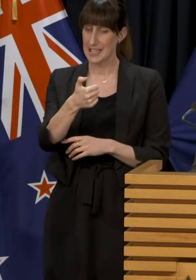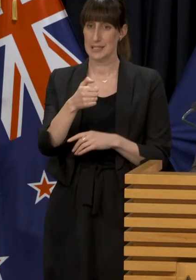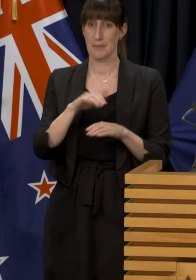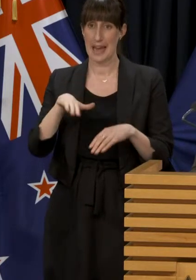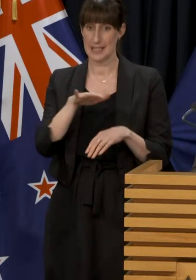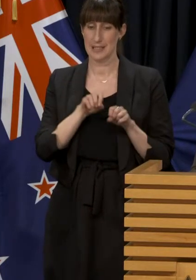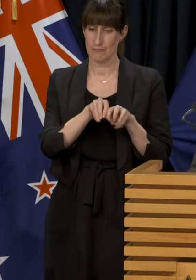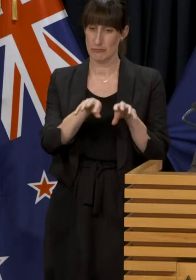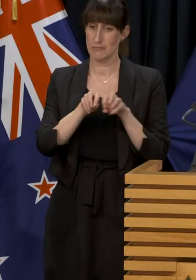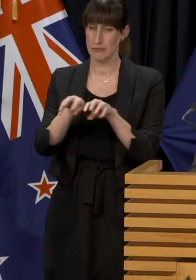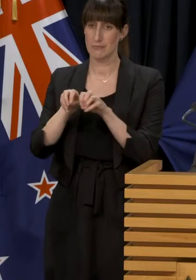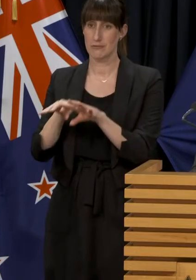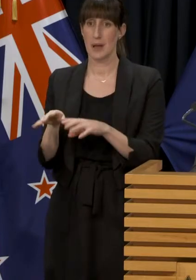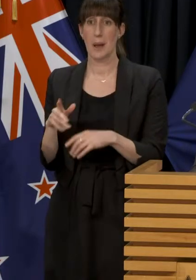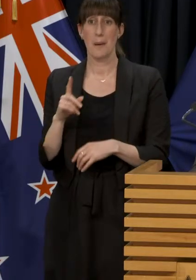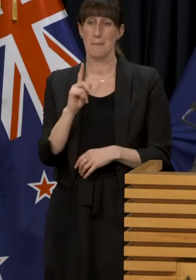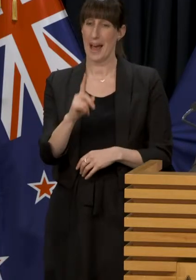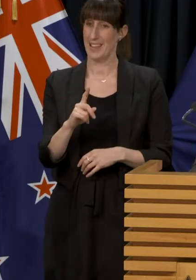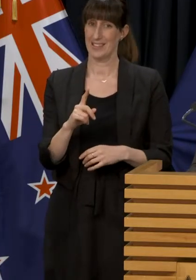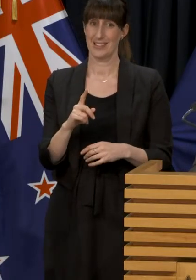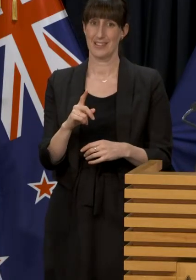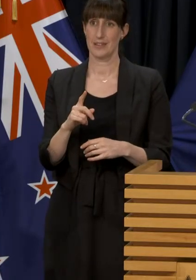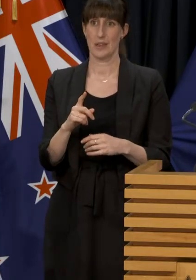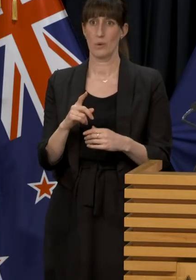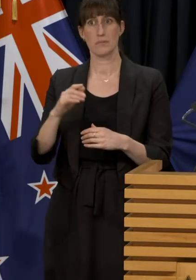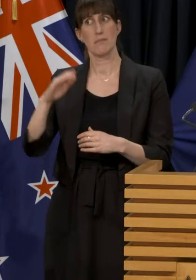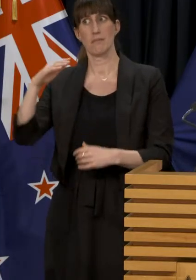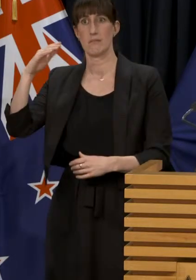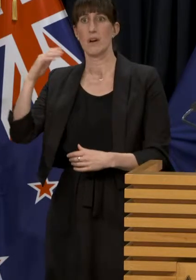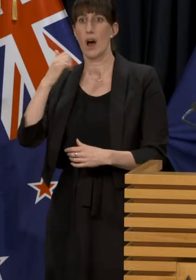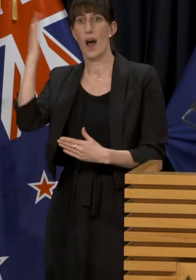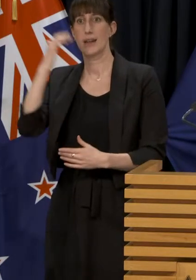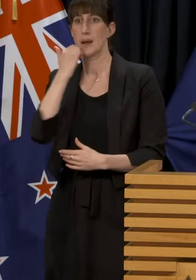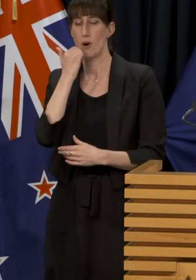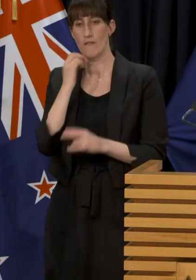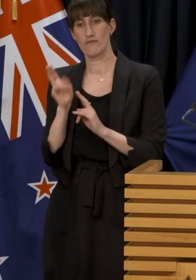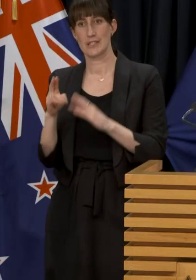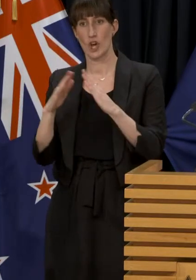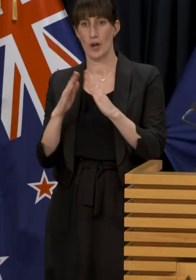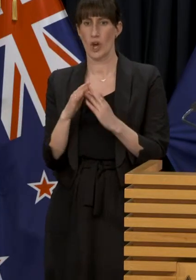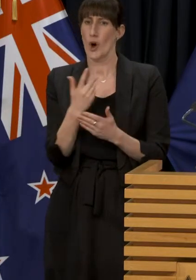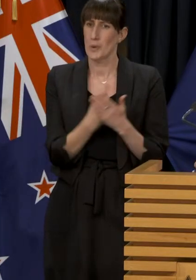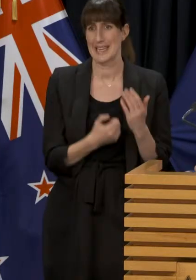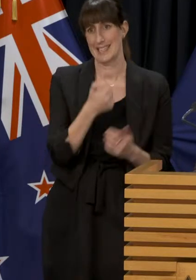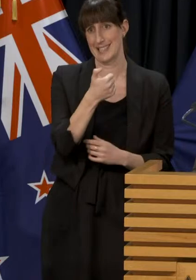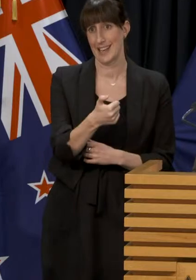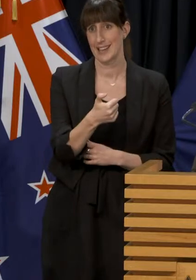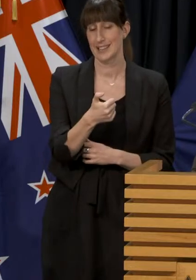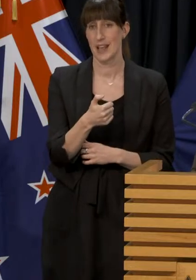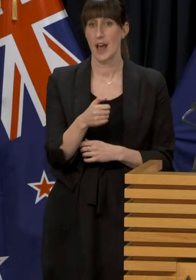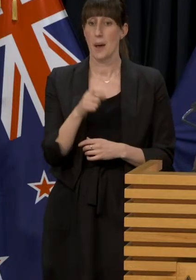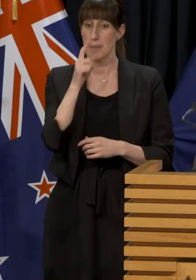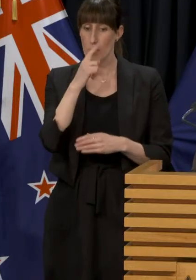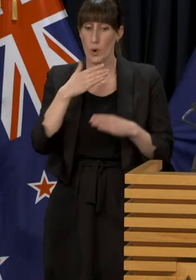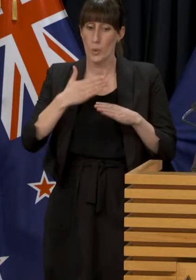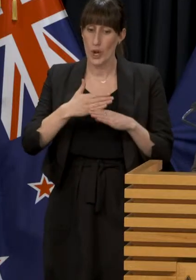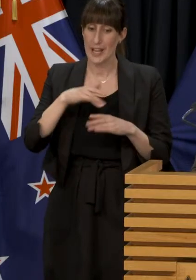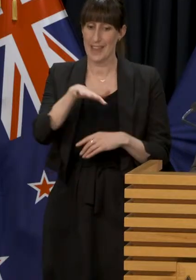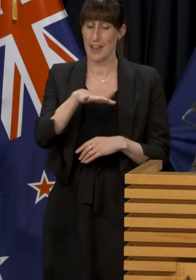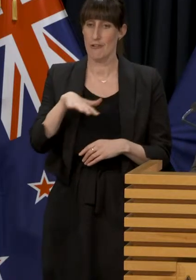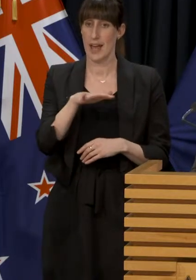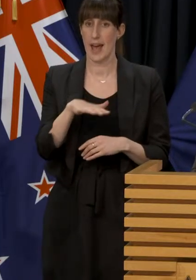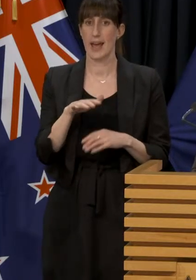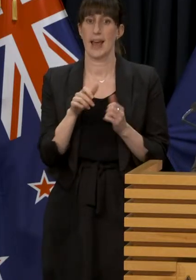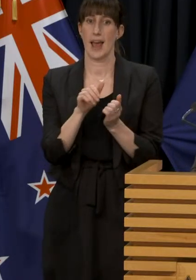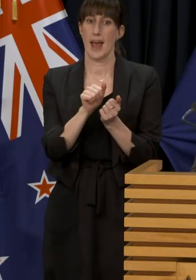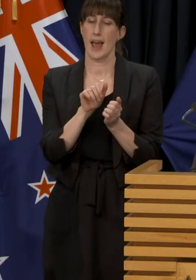660 facilities. And the work that went on, both within those that had outbreaks and those that prevented outbreaks, was phenomenal. And I just want